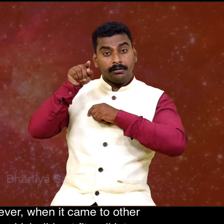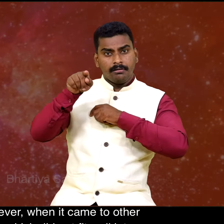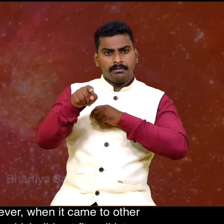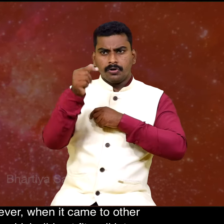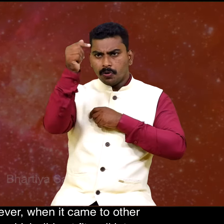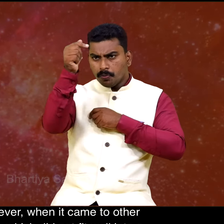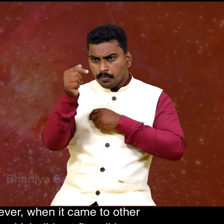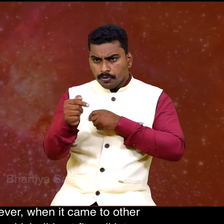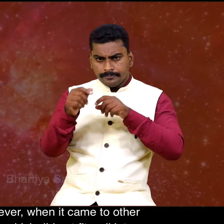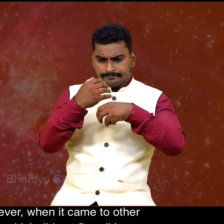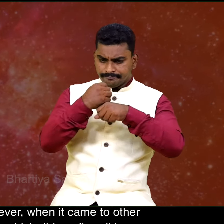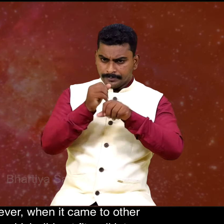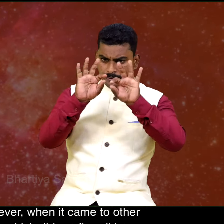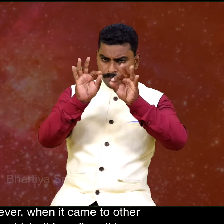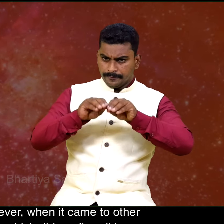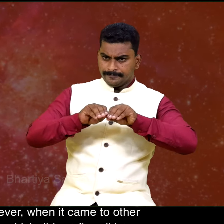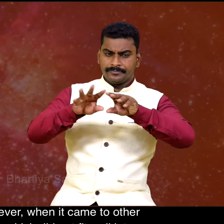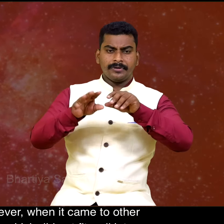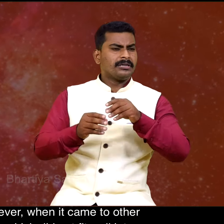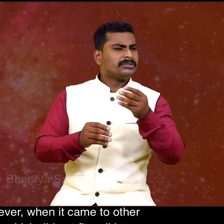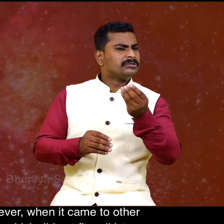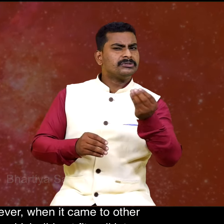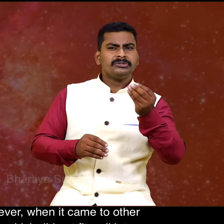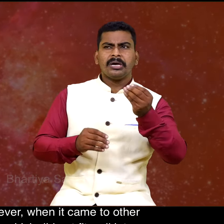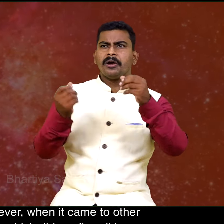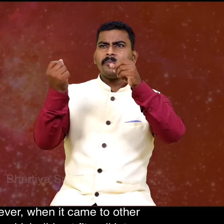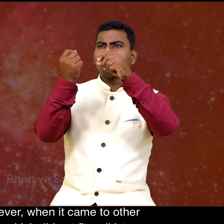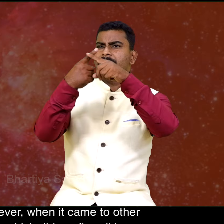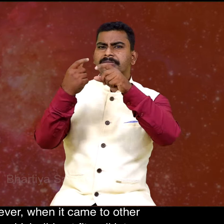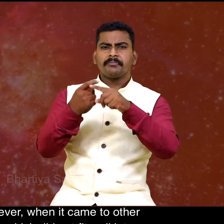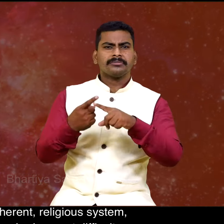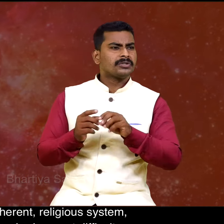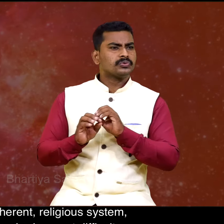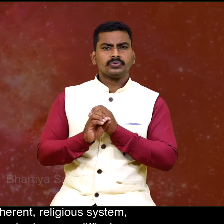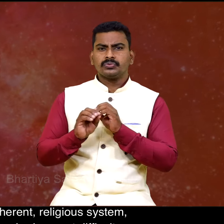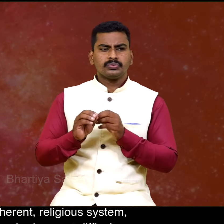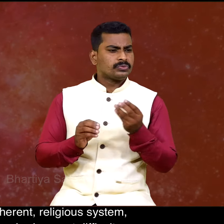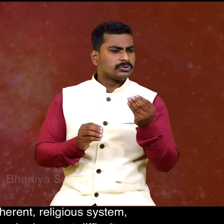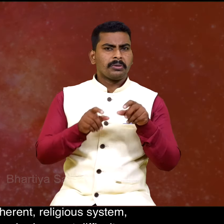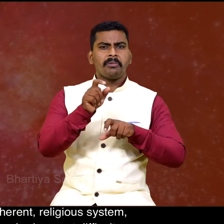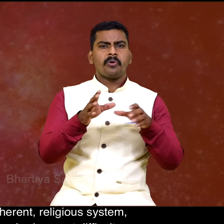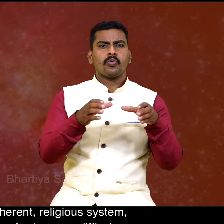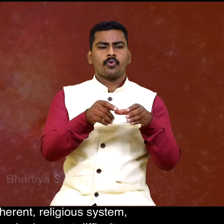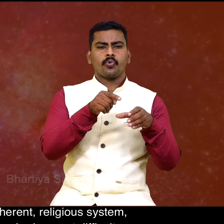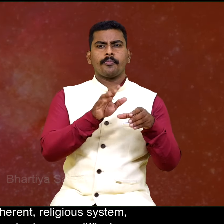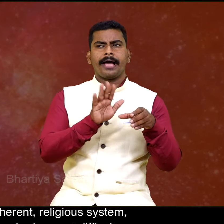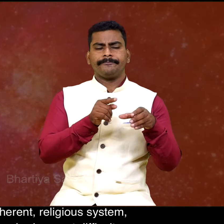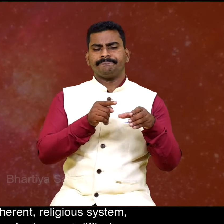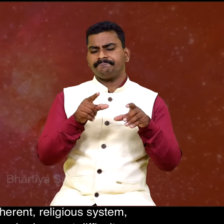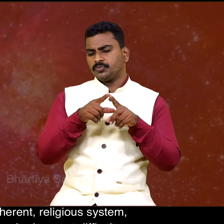faiths which did not fit well into a coherent religious system, they had